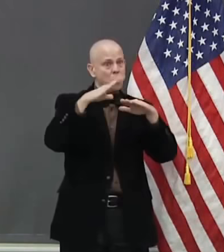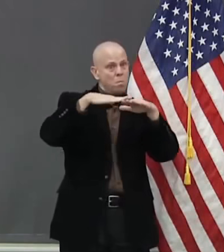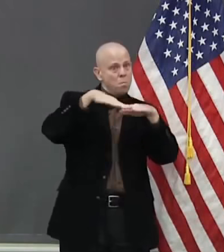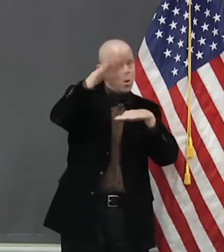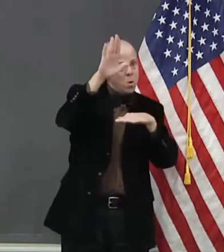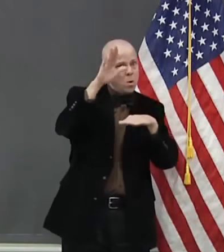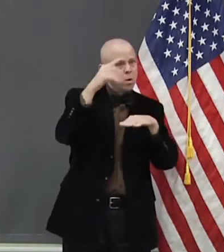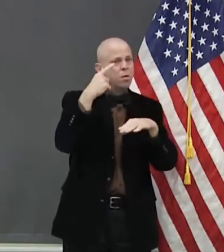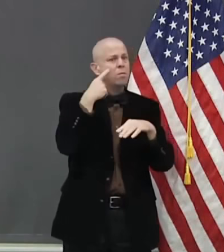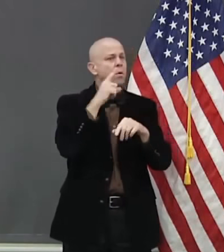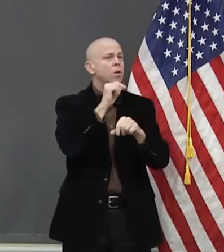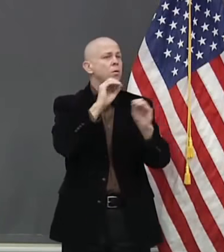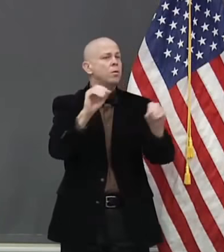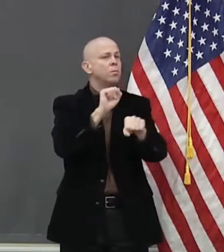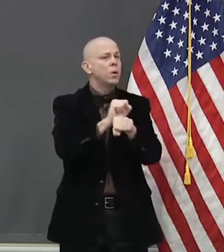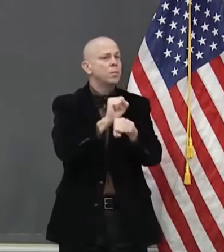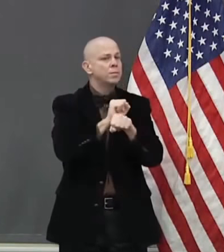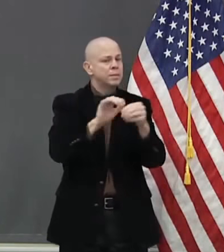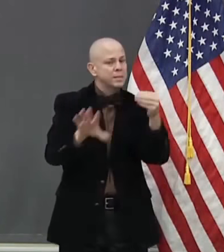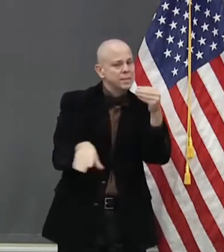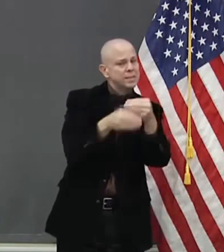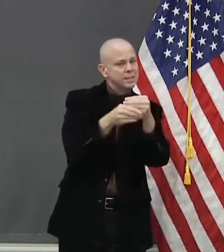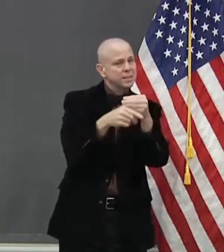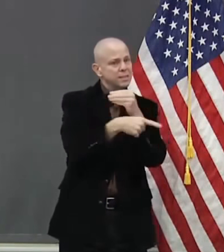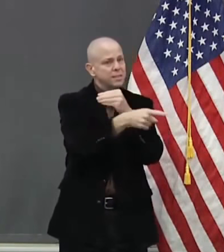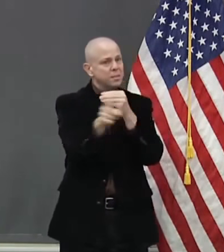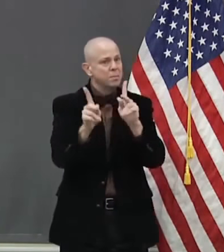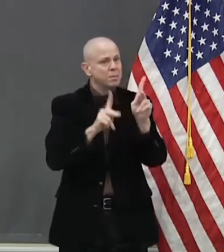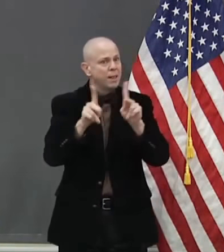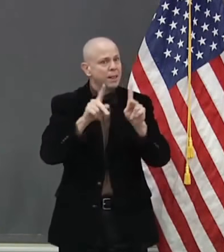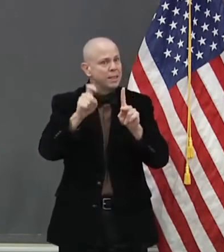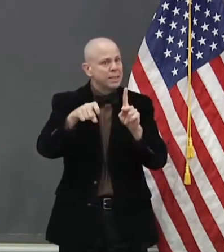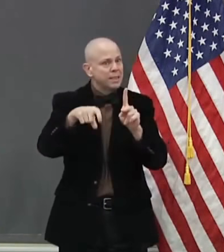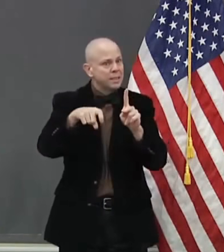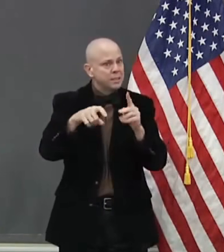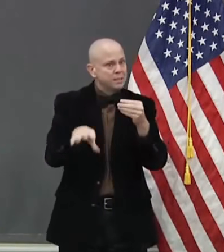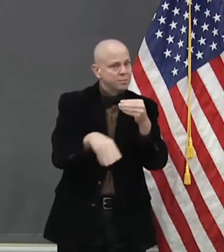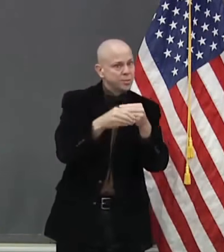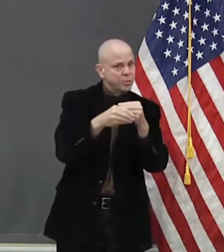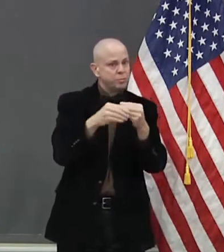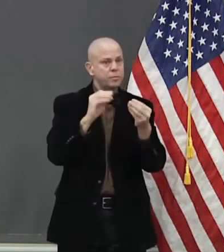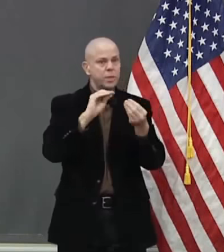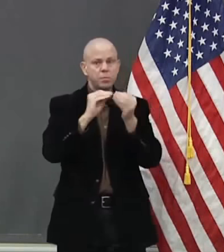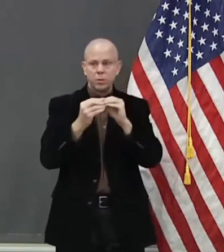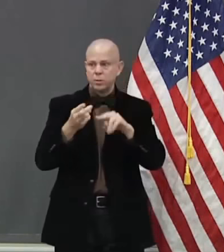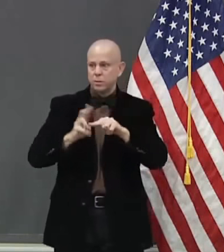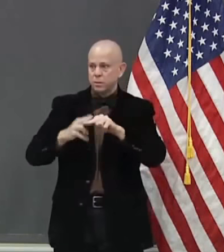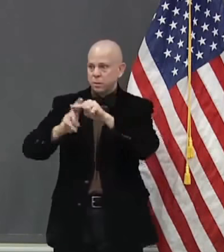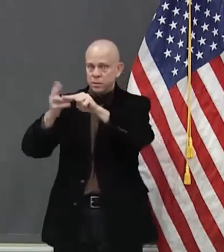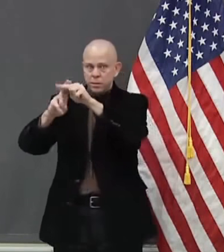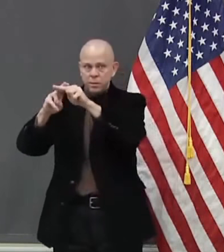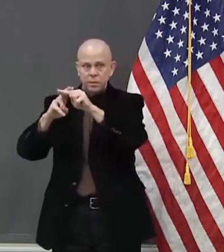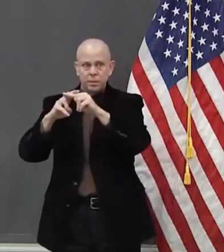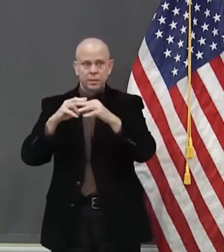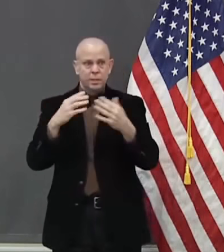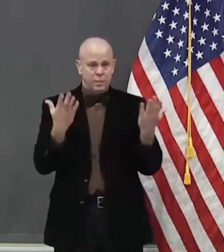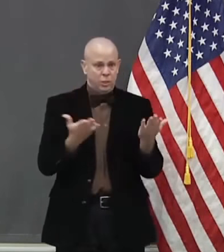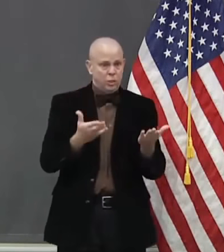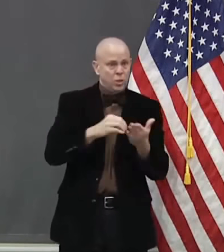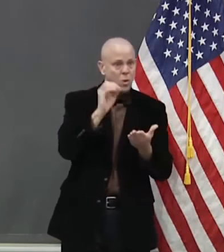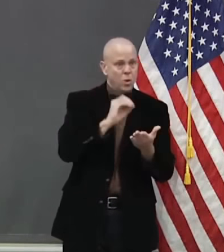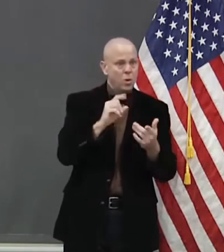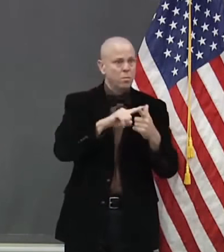unemployment compensation due to the increase of COVID-19 cases both in this state and across the